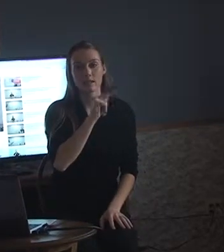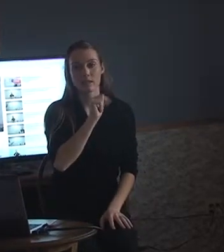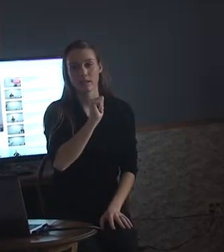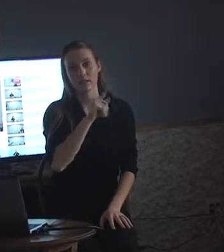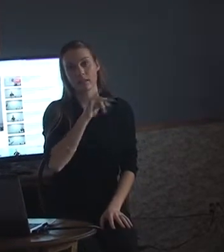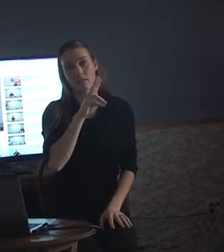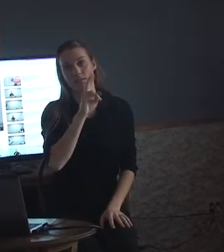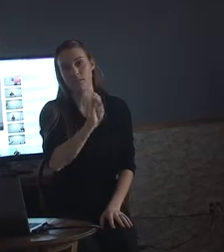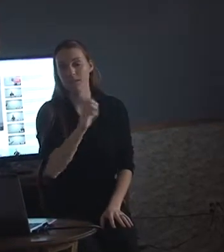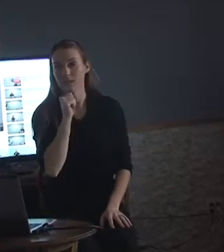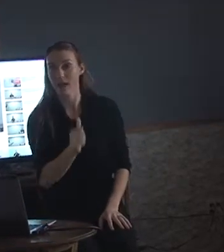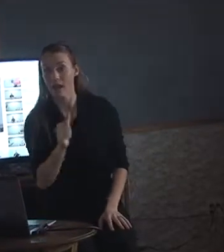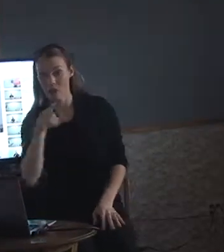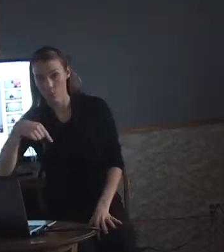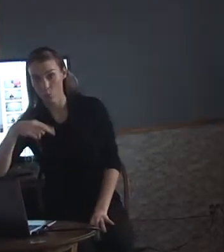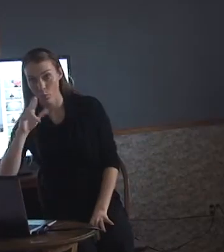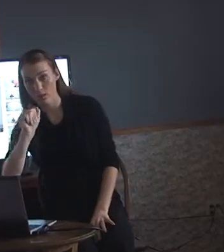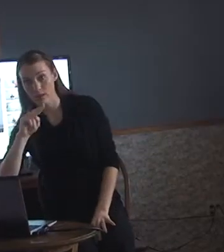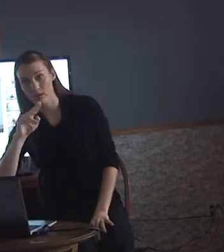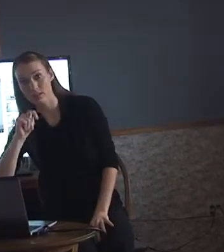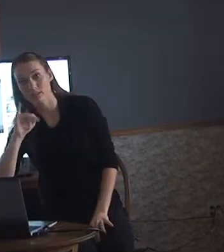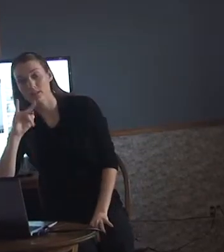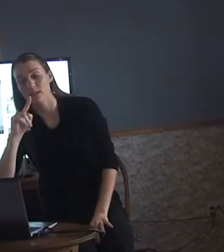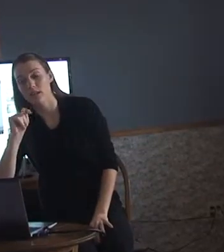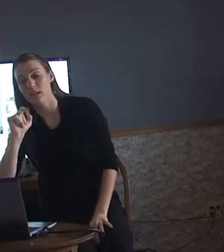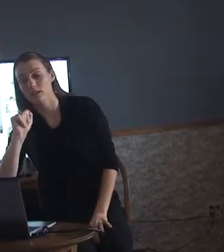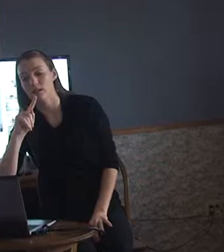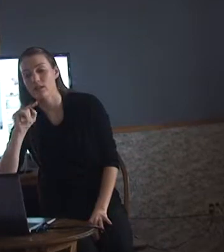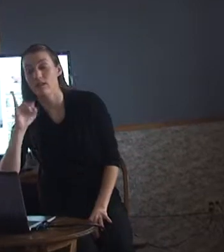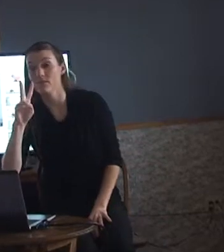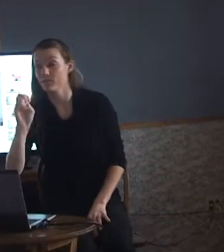I'm sorry. Perfect. Something else.